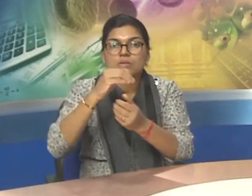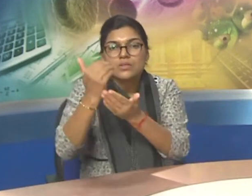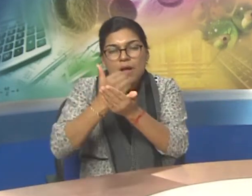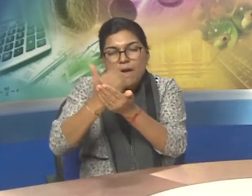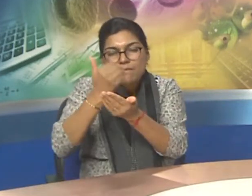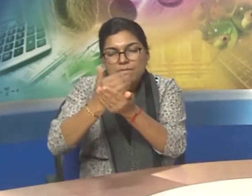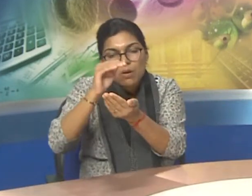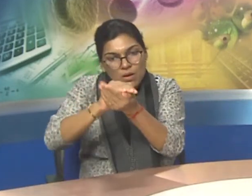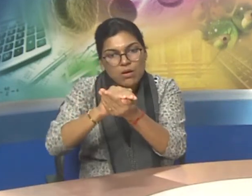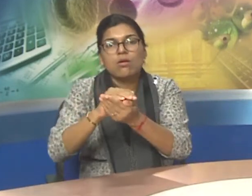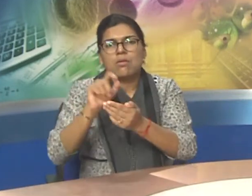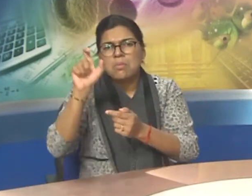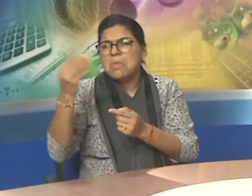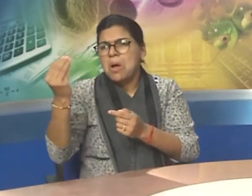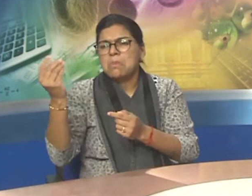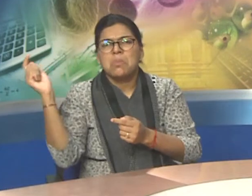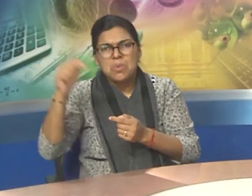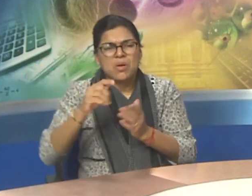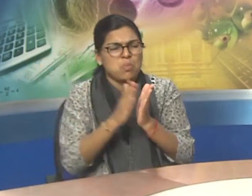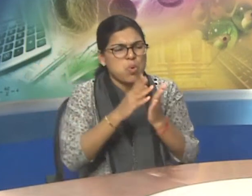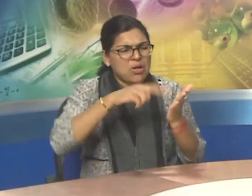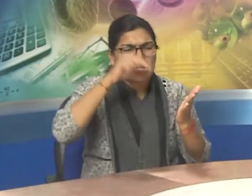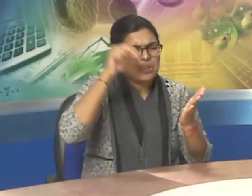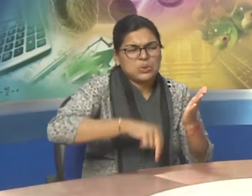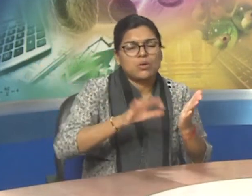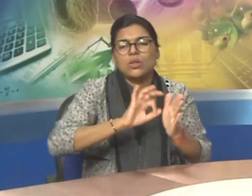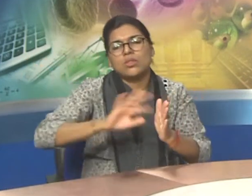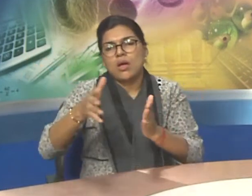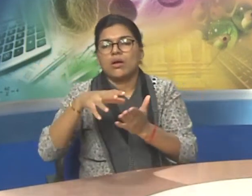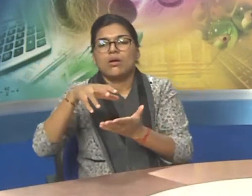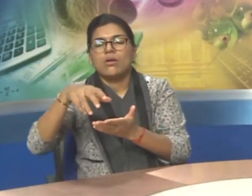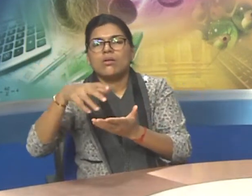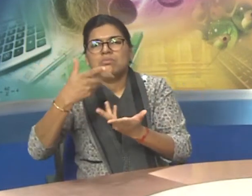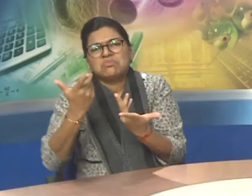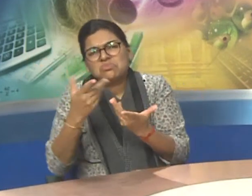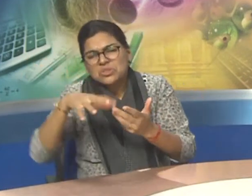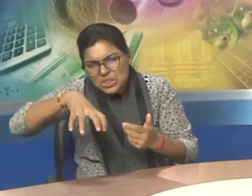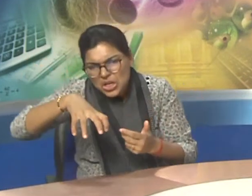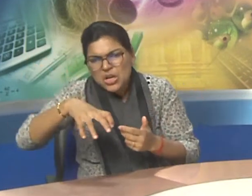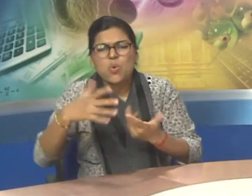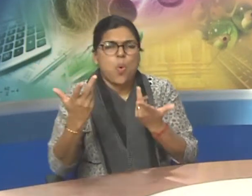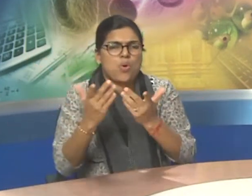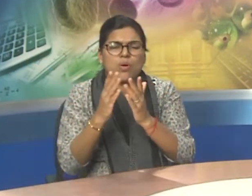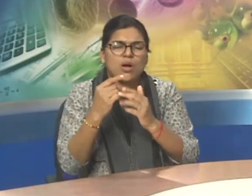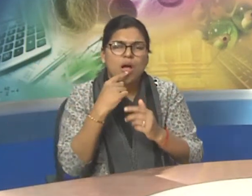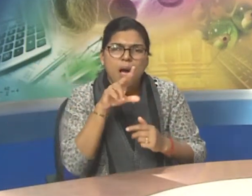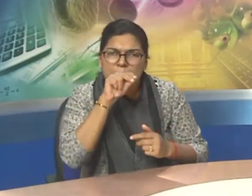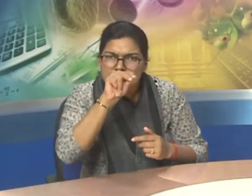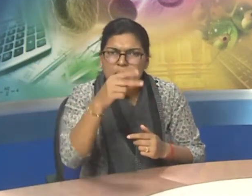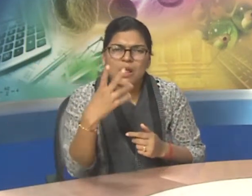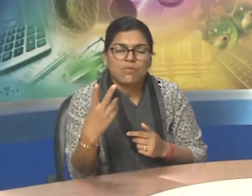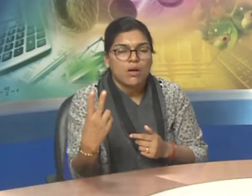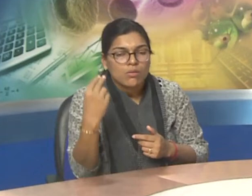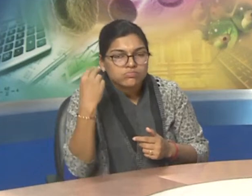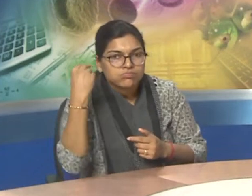and records can be the audio record or the video record, and the replicas and the books, they are all for